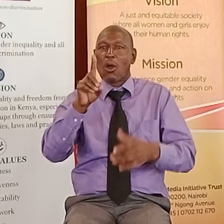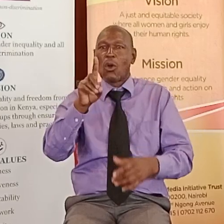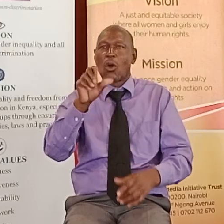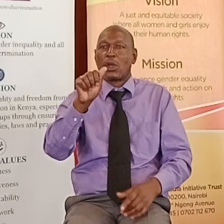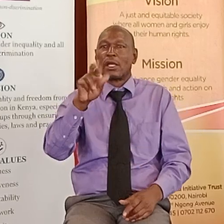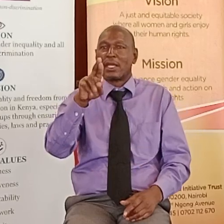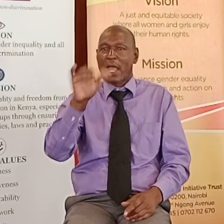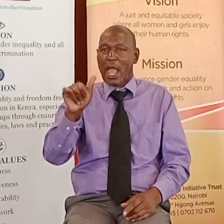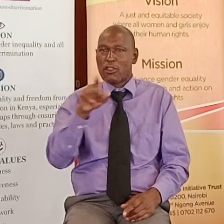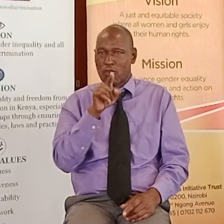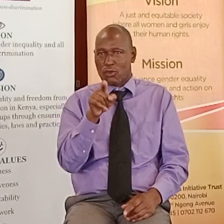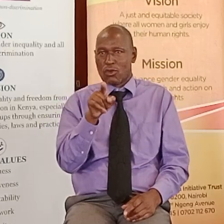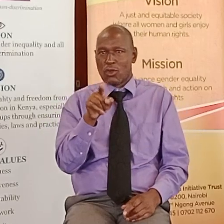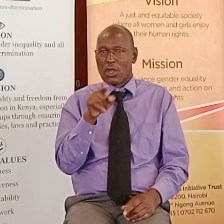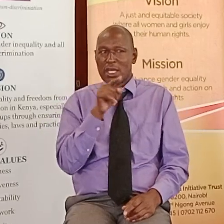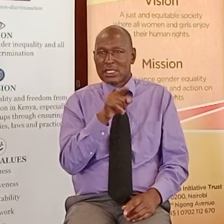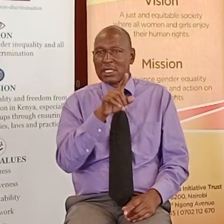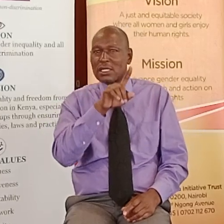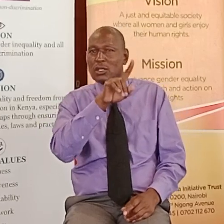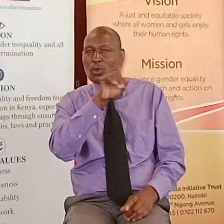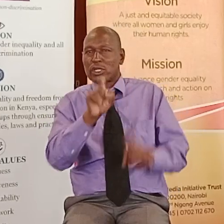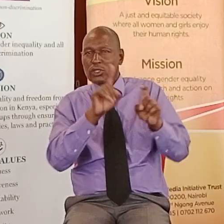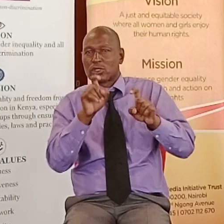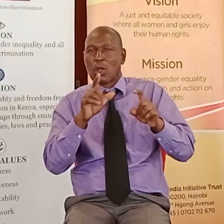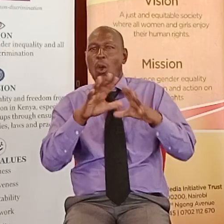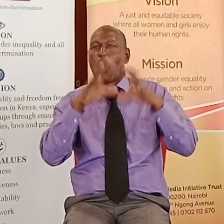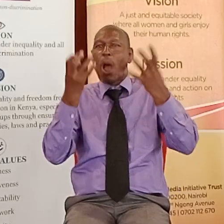she questions our world leaders, how dare them